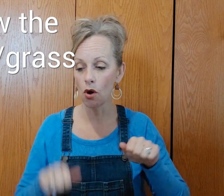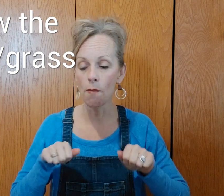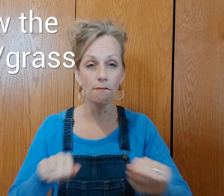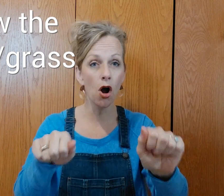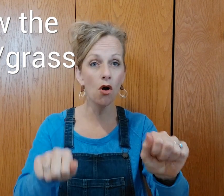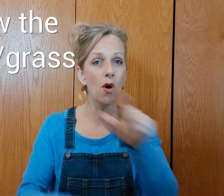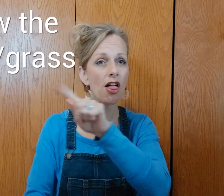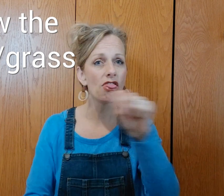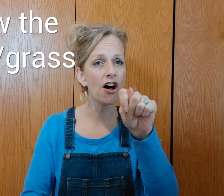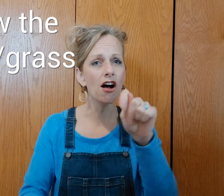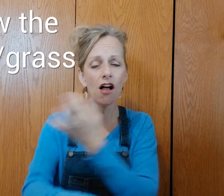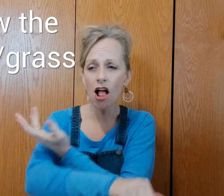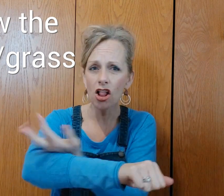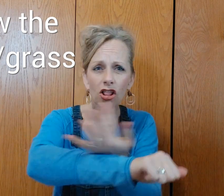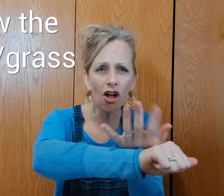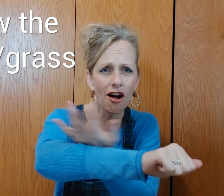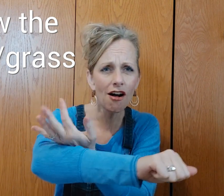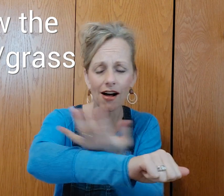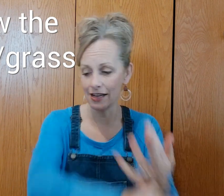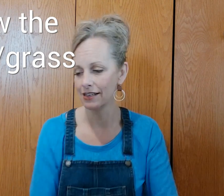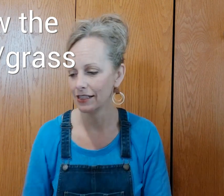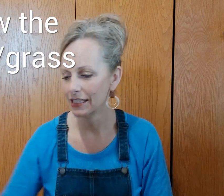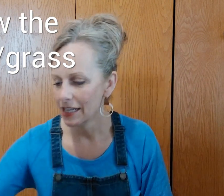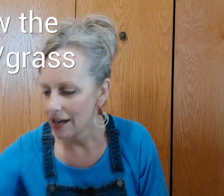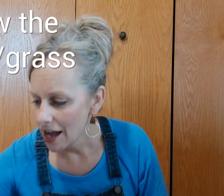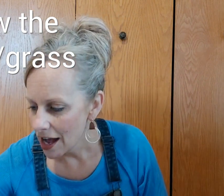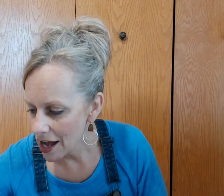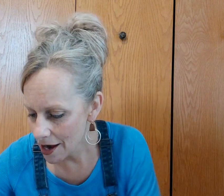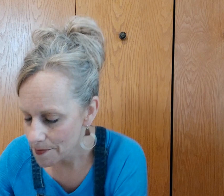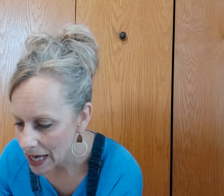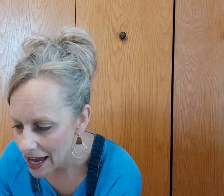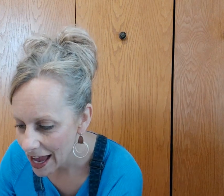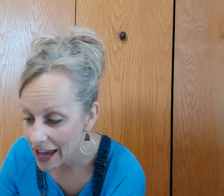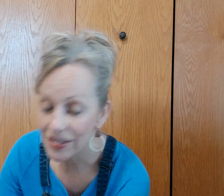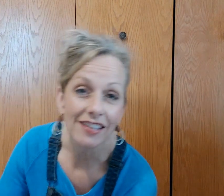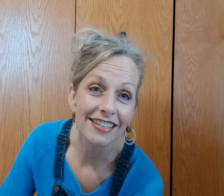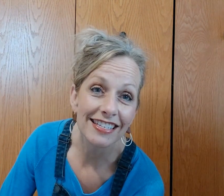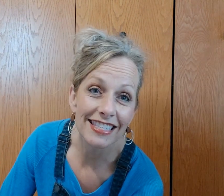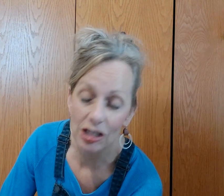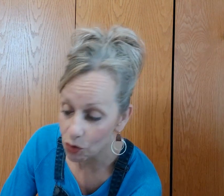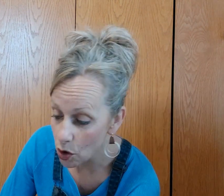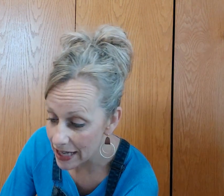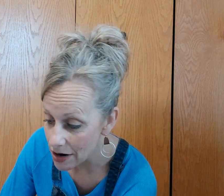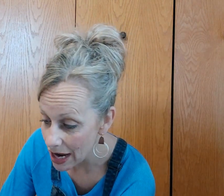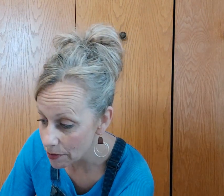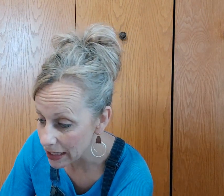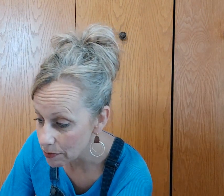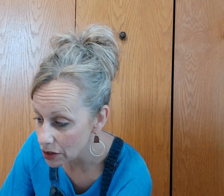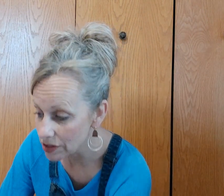So mow the lawn. I have to scroll down now on my computer to